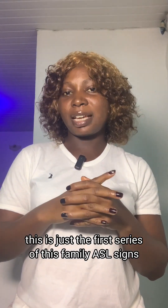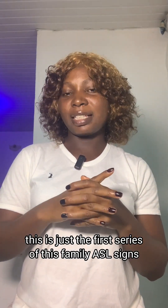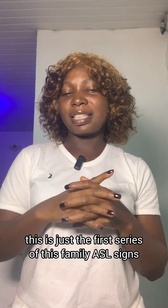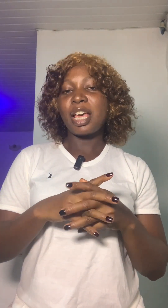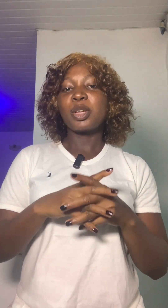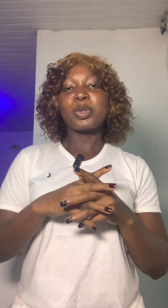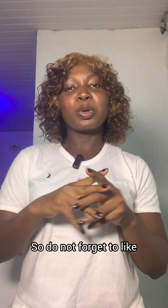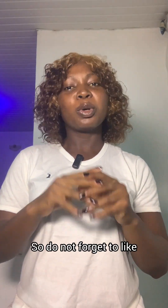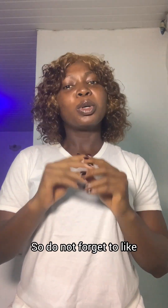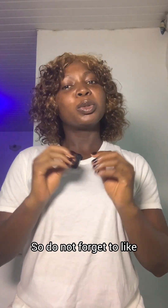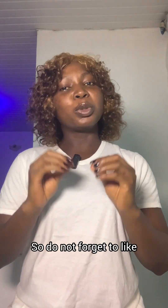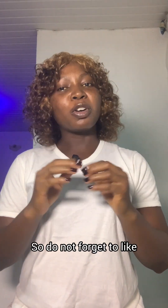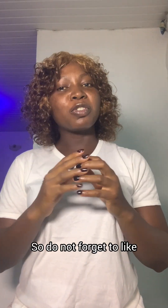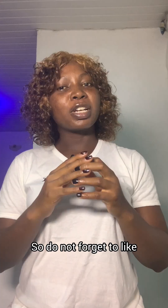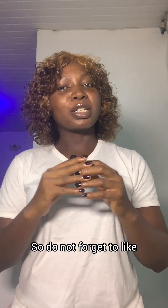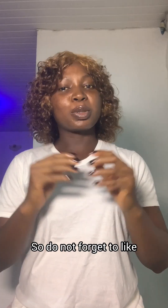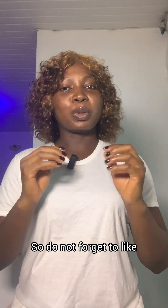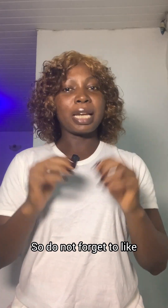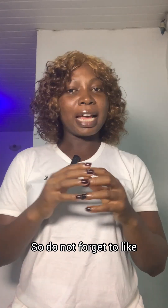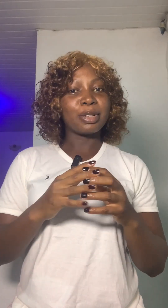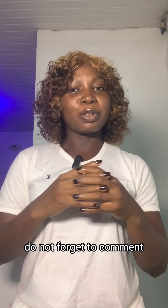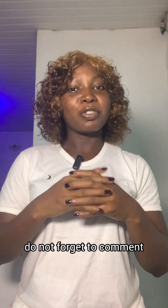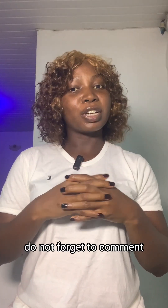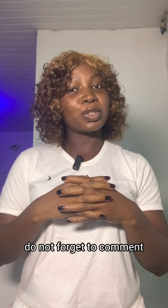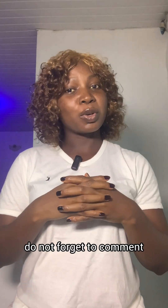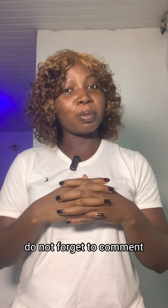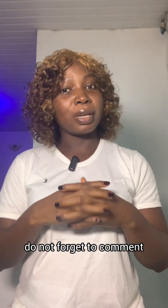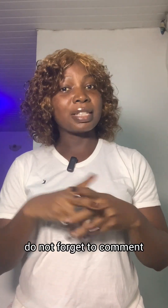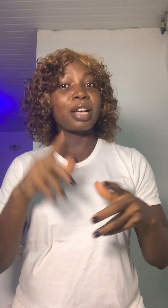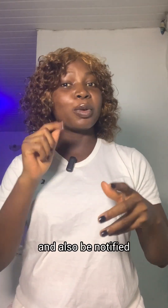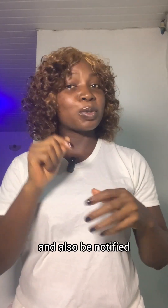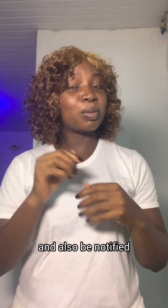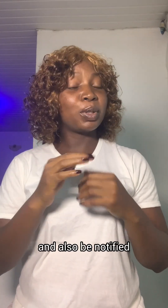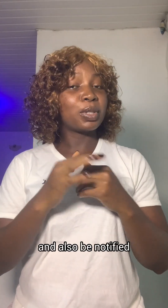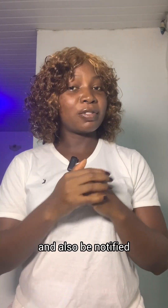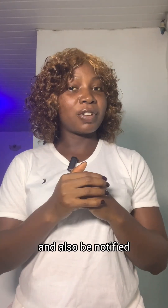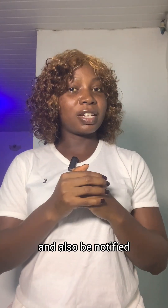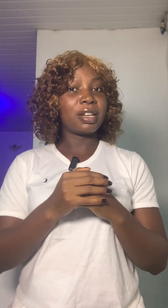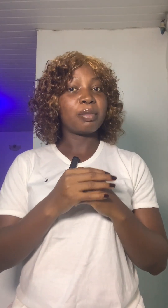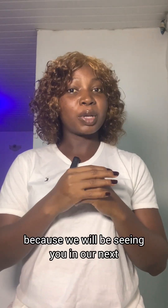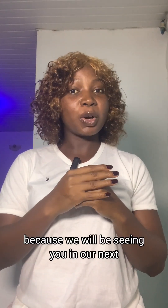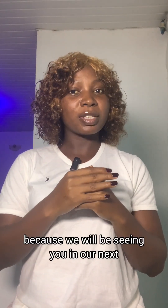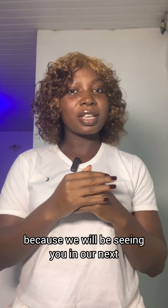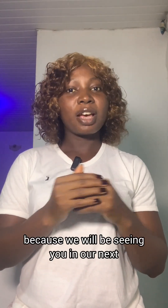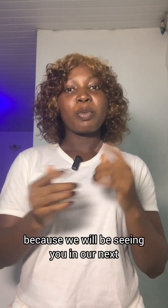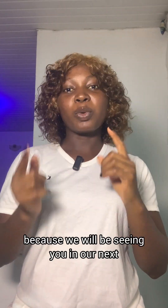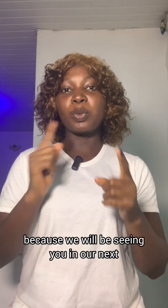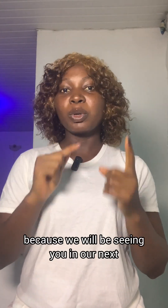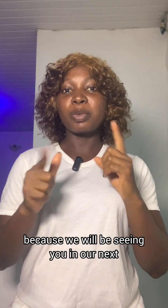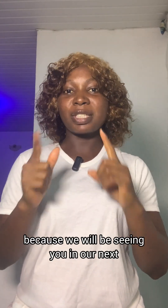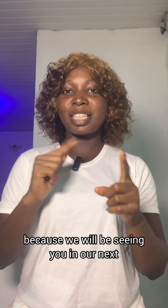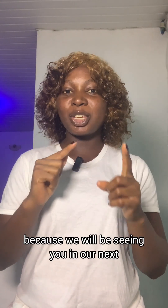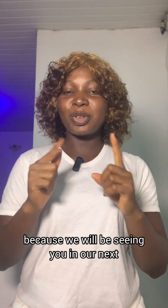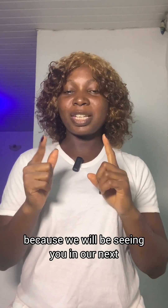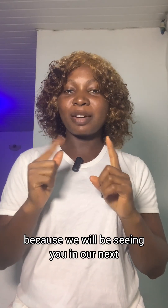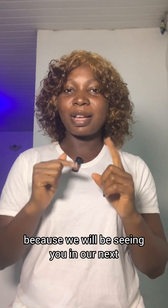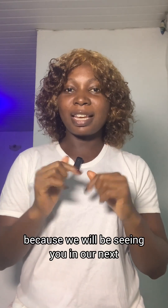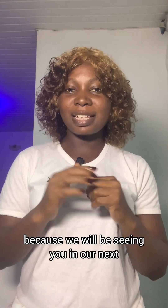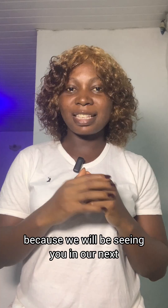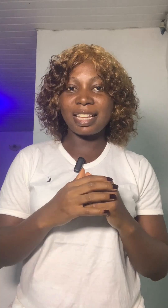signs. So do not forget to like, do not forget to comment, and also be notified, because we will be seeing you in our next